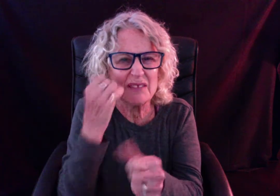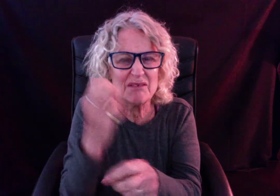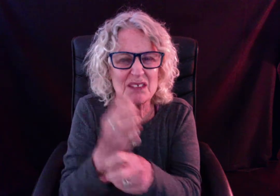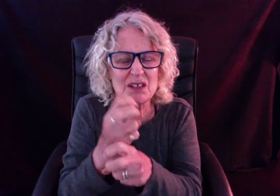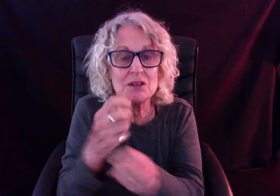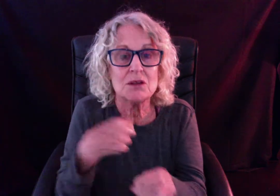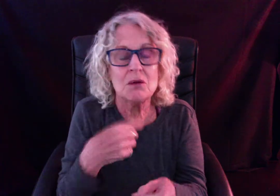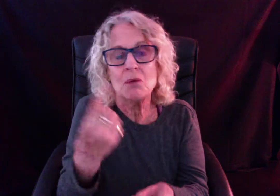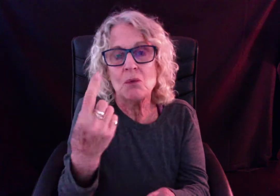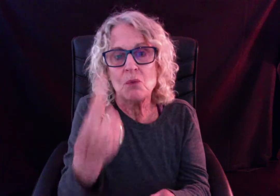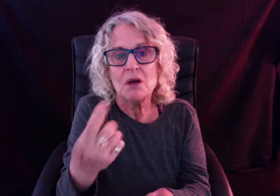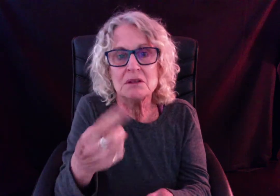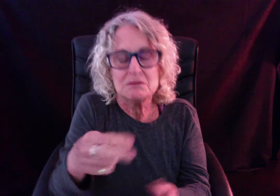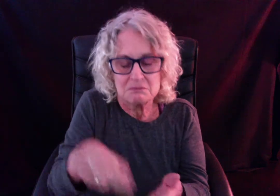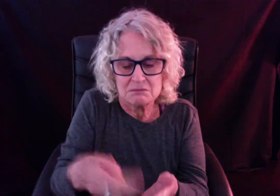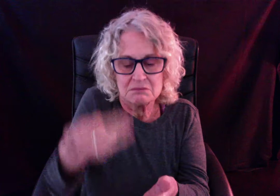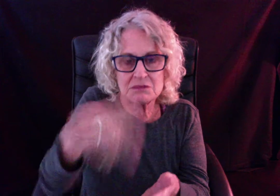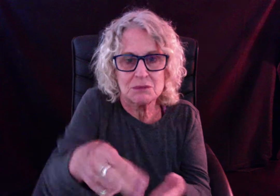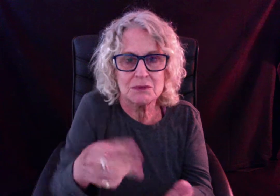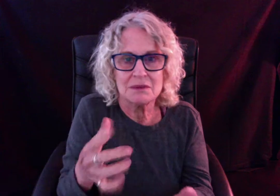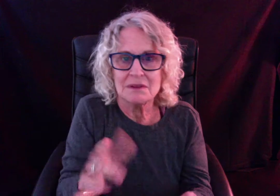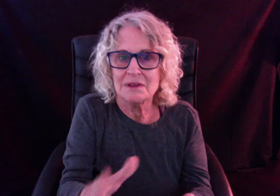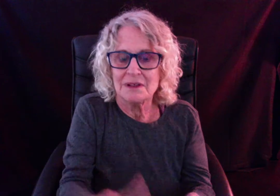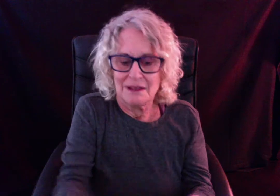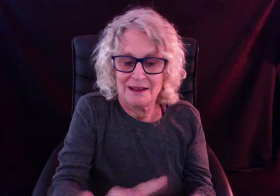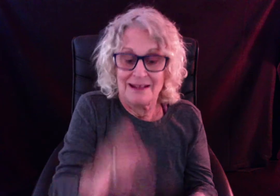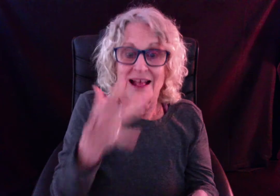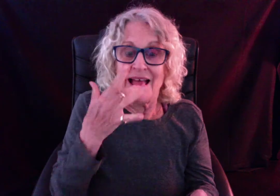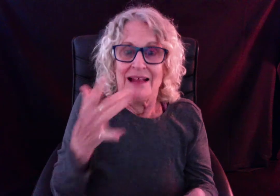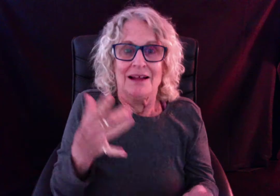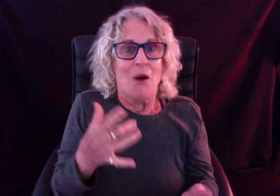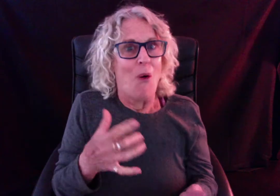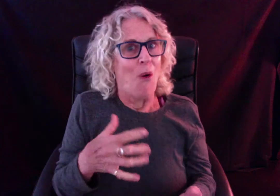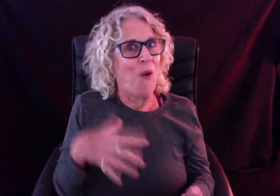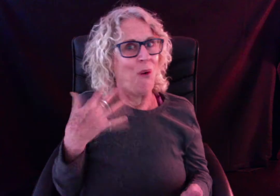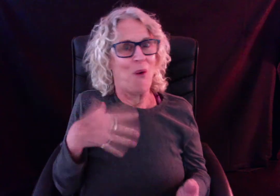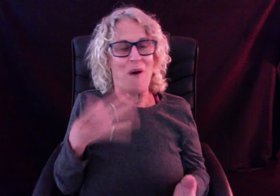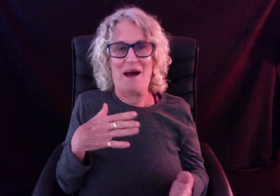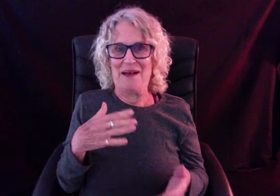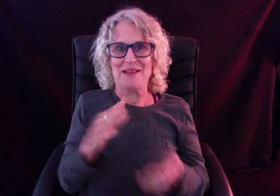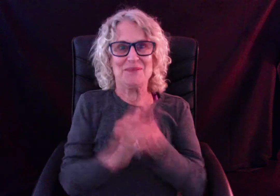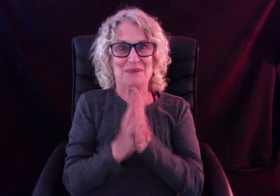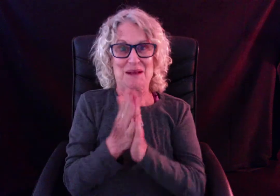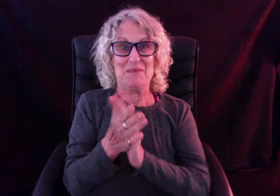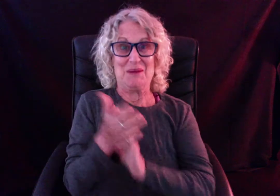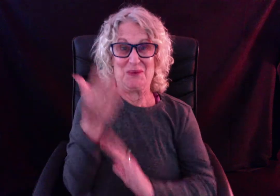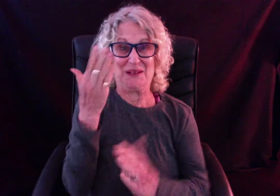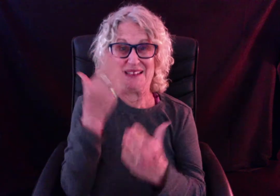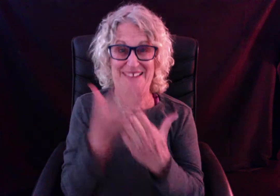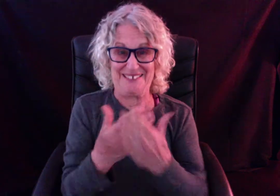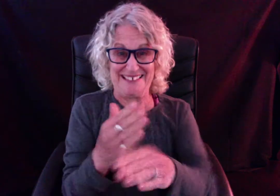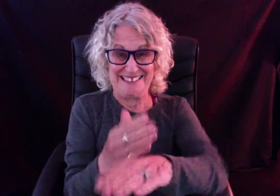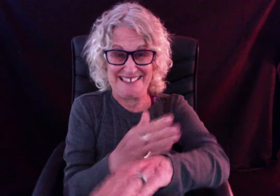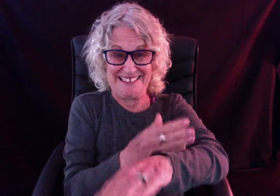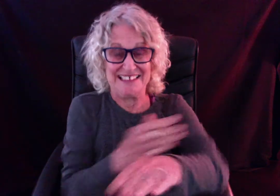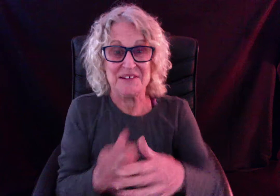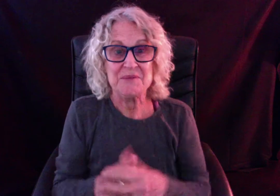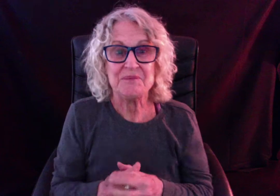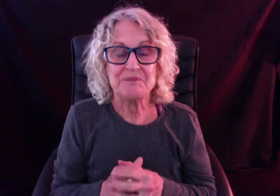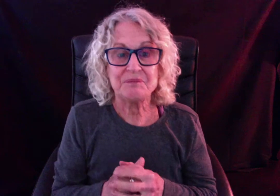butter. Tasted it. Oh, that's coming along. That was really good. It's getting better. Then I looked at it and